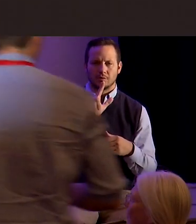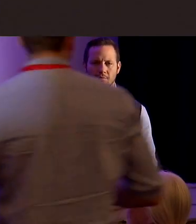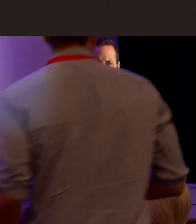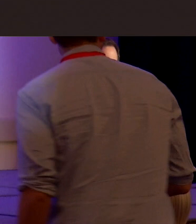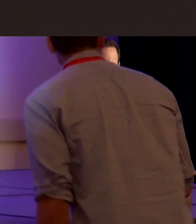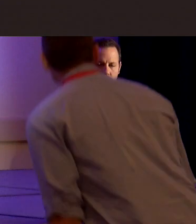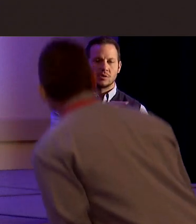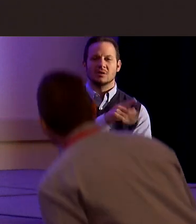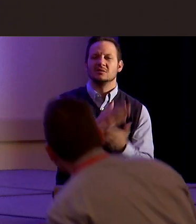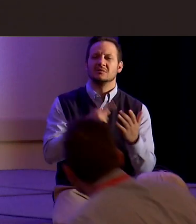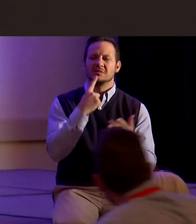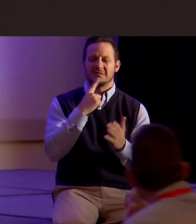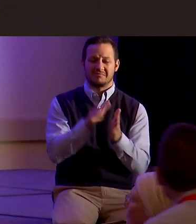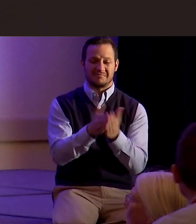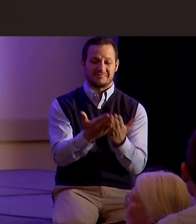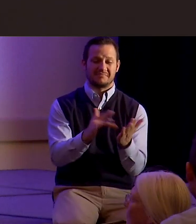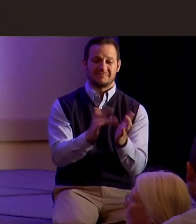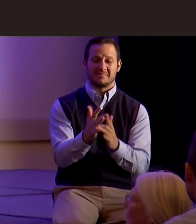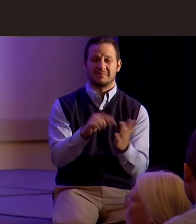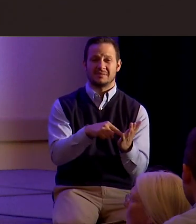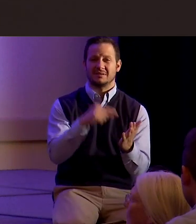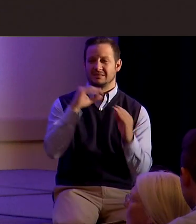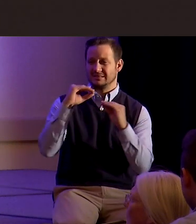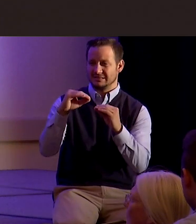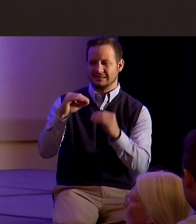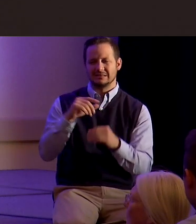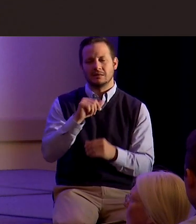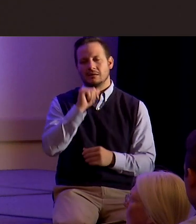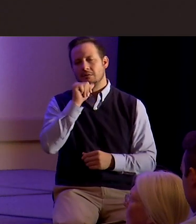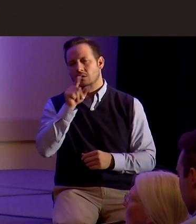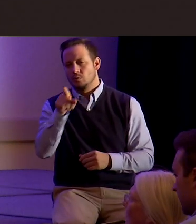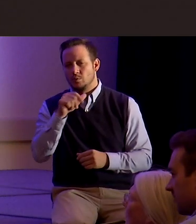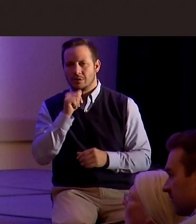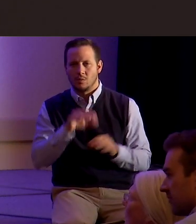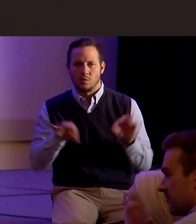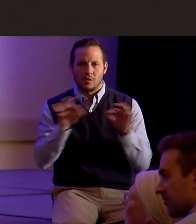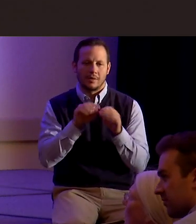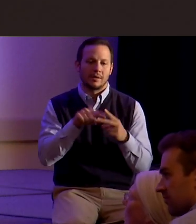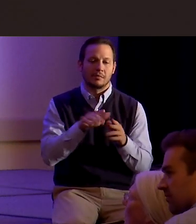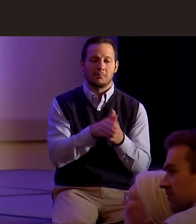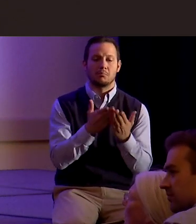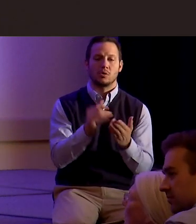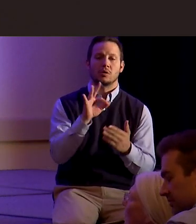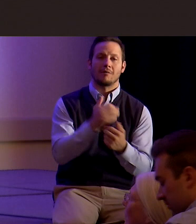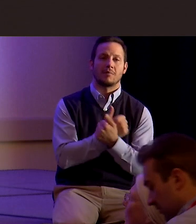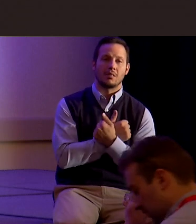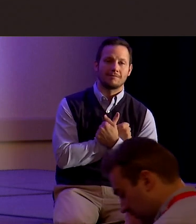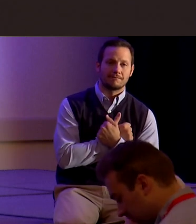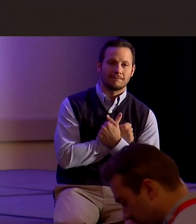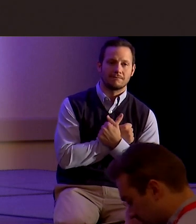doesn't actually teach that you're not worthy. It doesn't actually, it's a book of love.